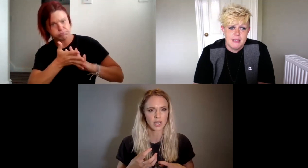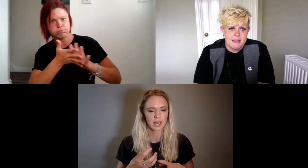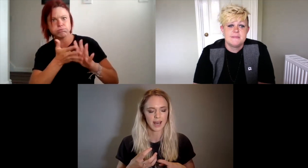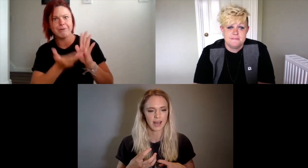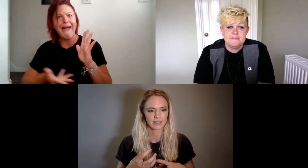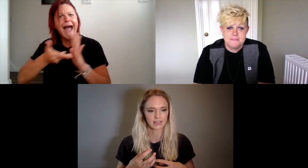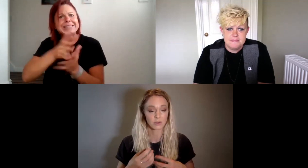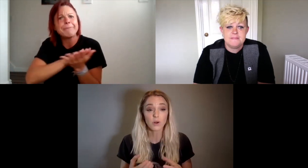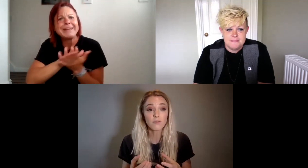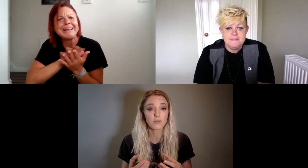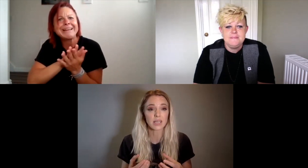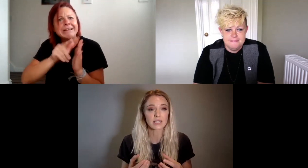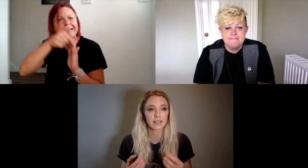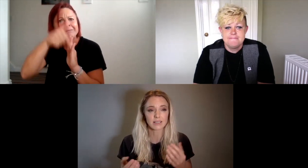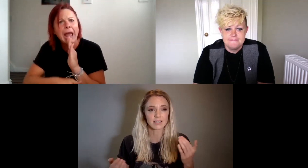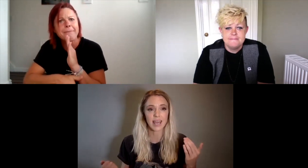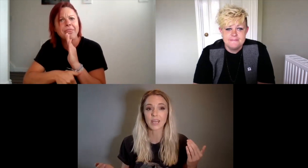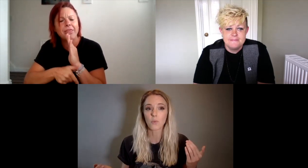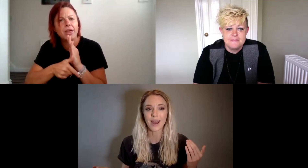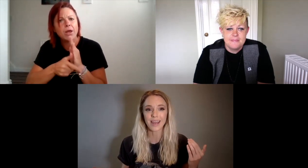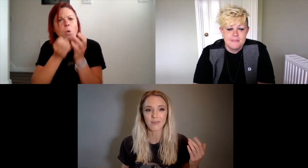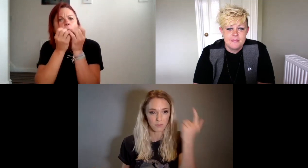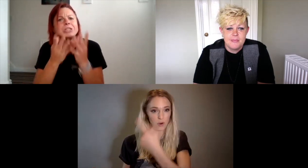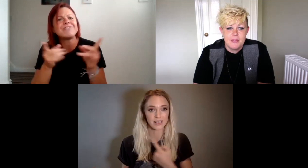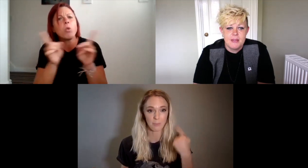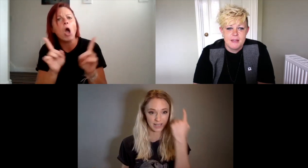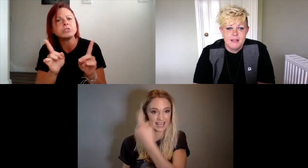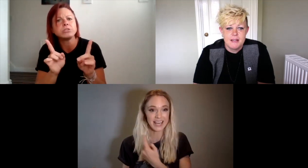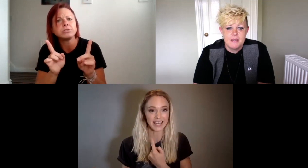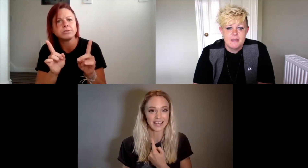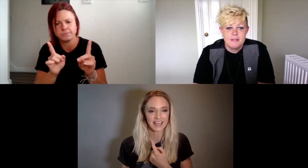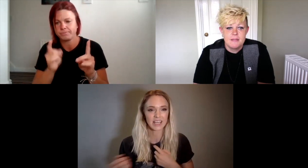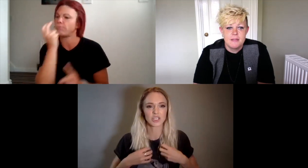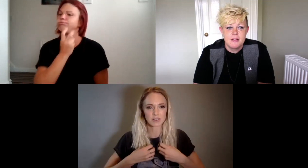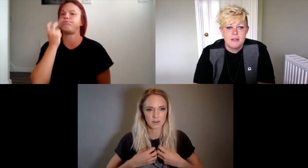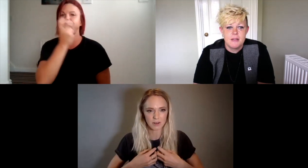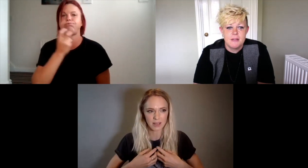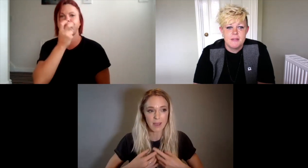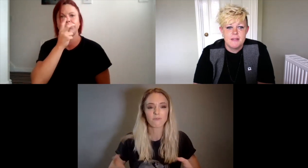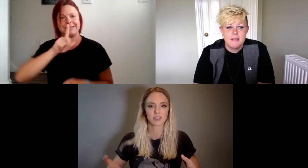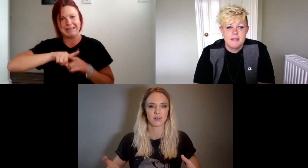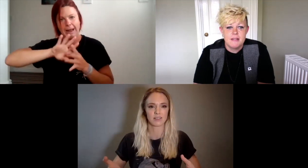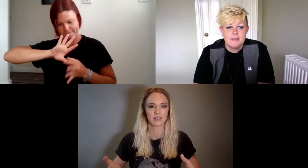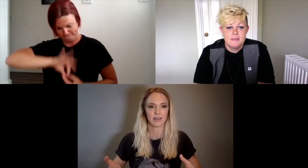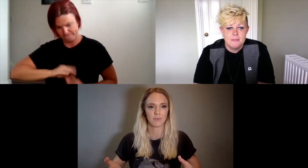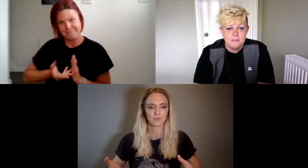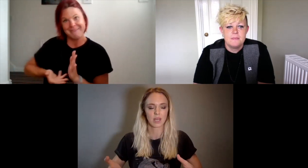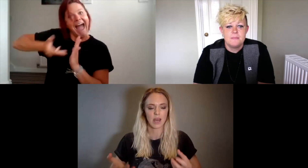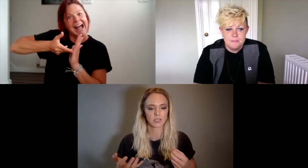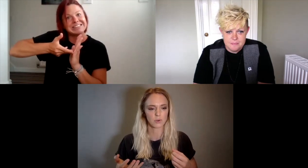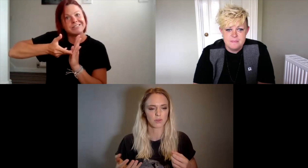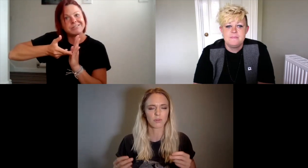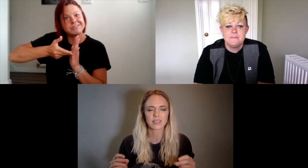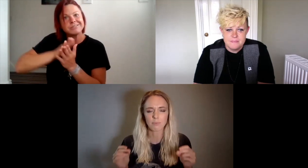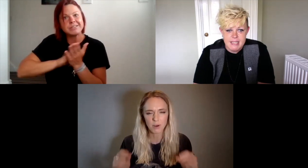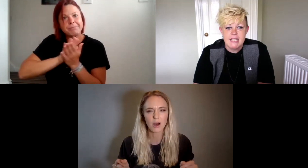much. And the wonderful thing is that it doesn't take away from what's happening here, it just emphasizes it. And